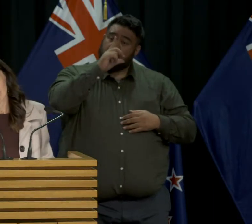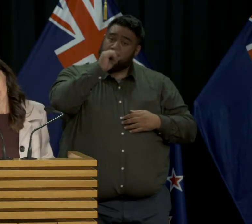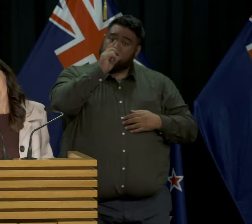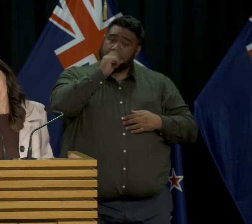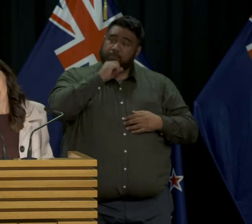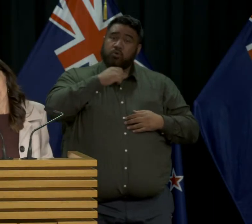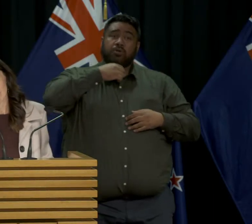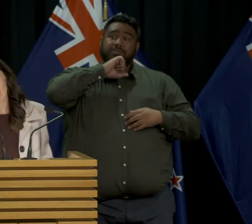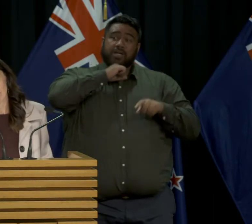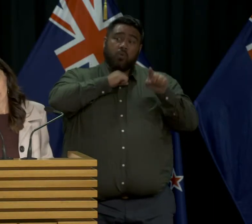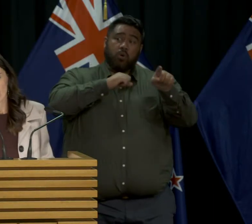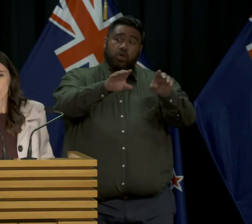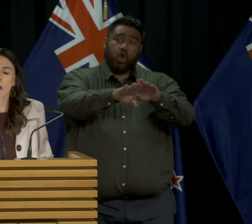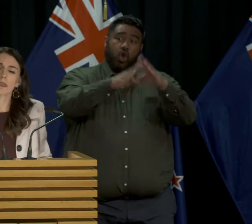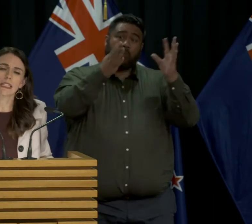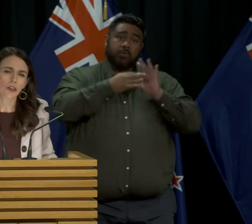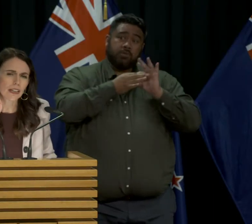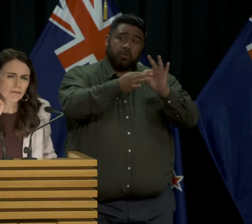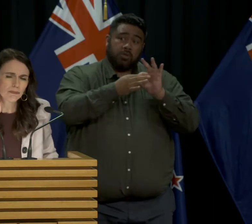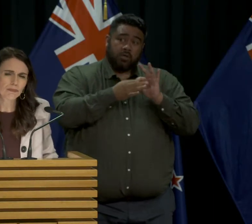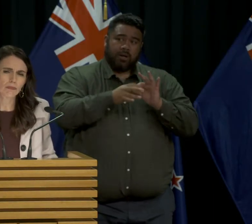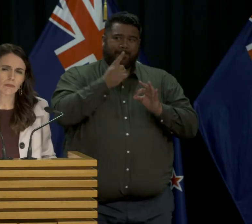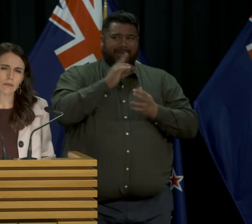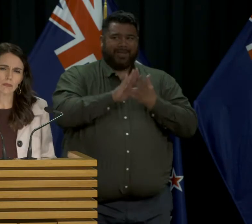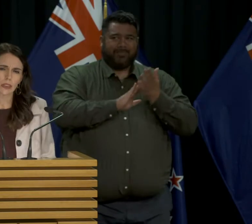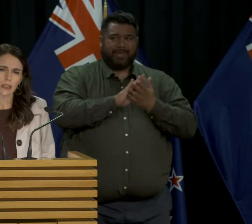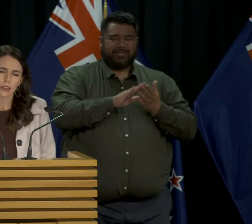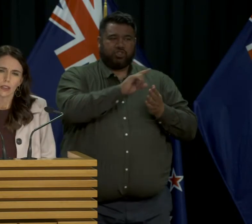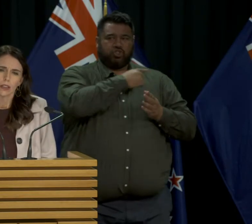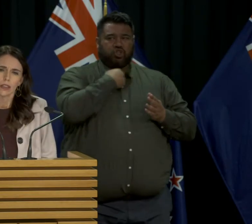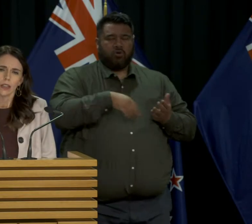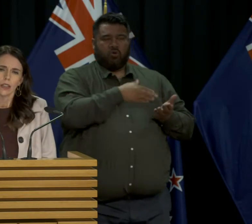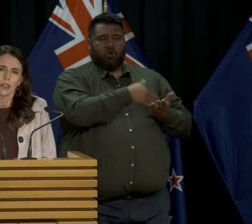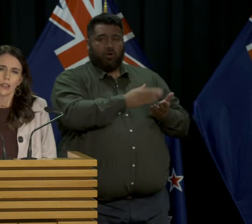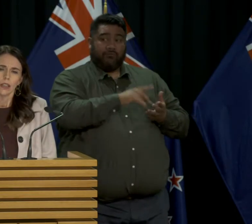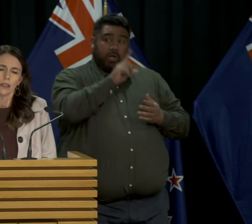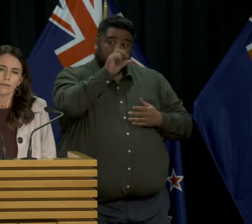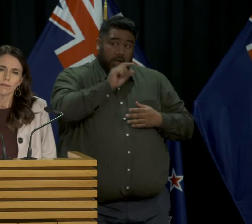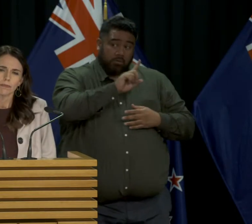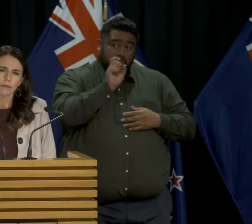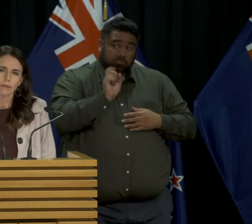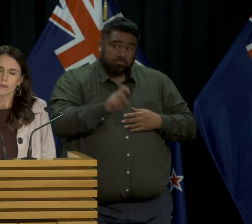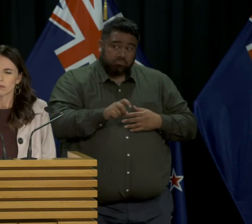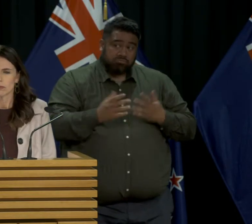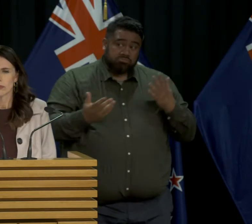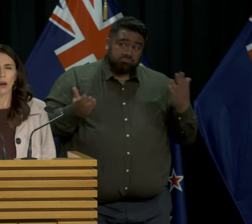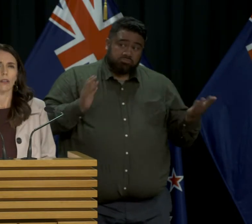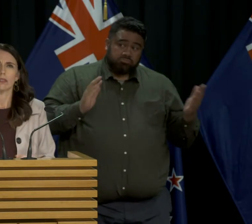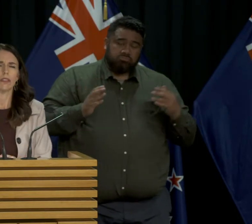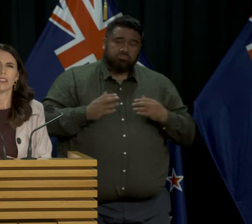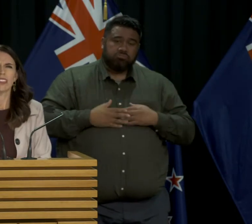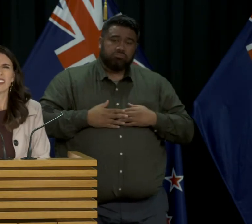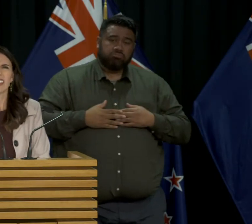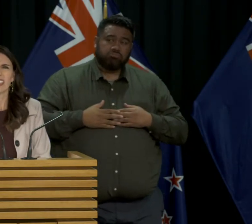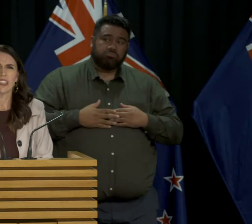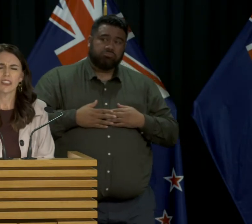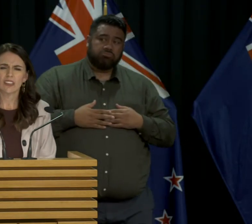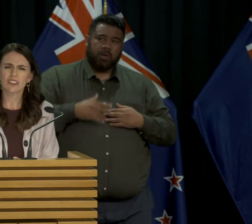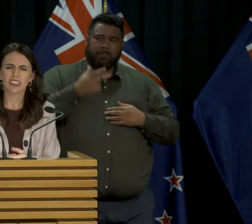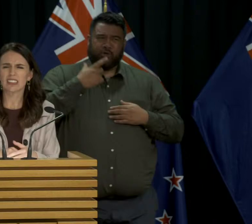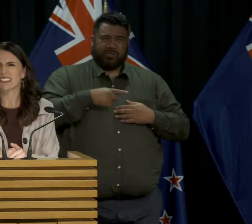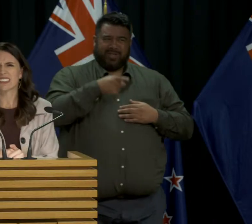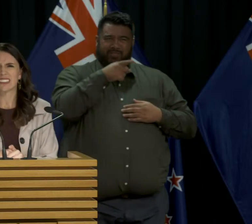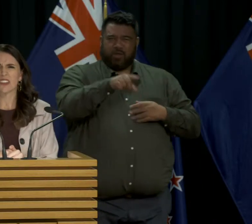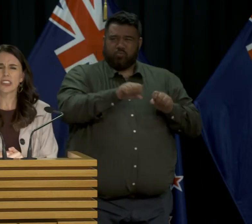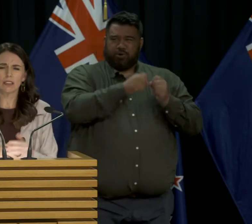but not mainland China, or that contrast? What was that, sorry? Would you ever open a bubble with Taiwan but not mainland China? Oh. Or would that contrast the One China policy